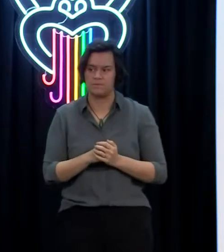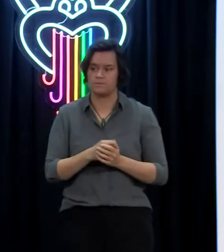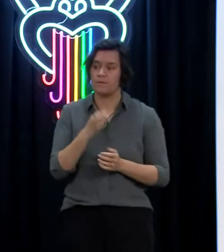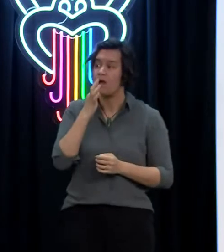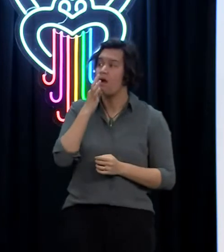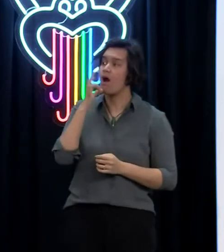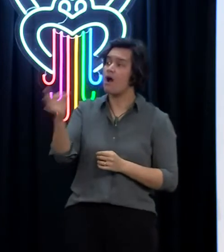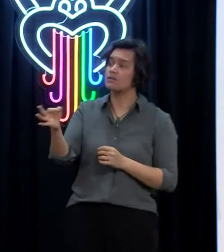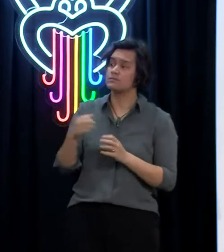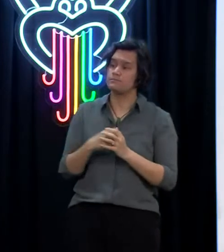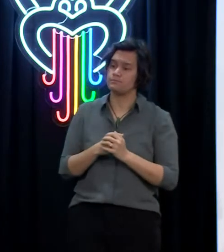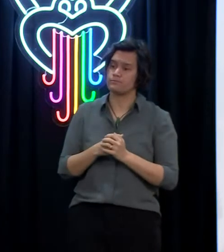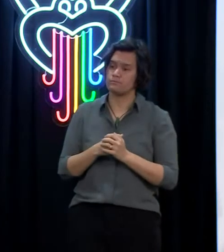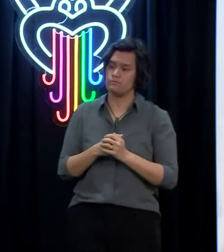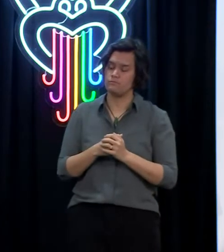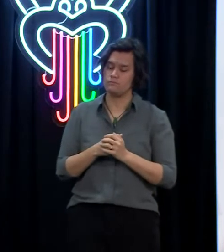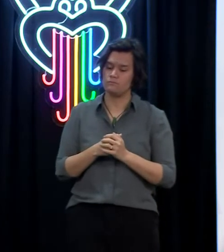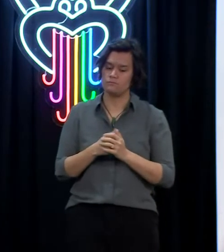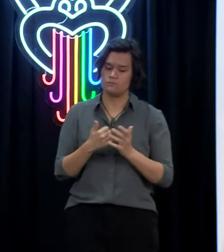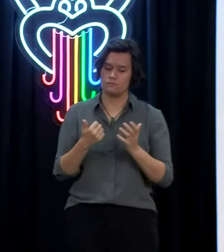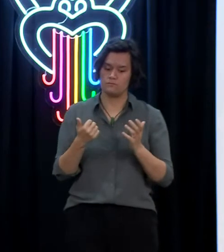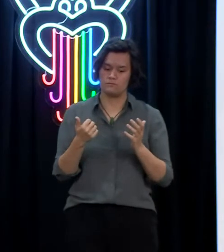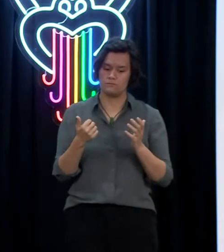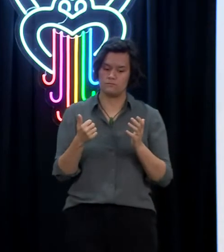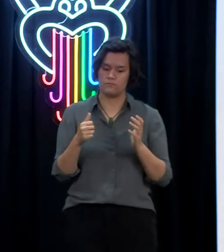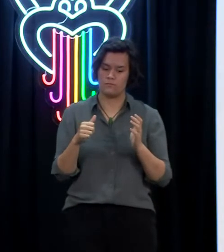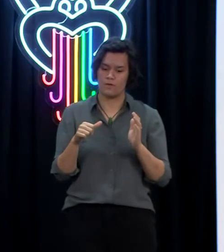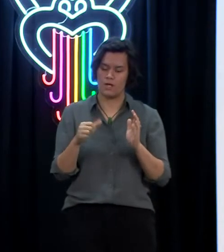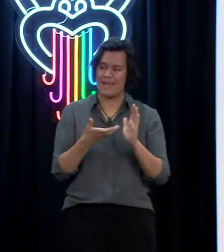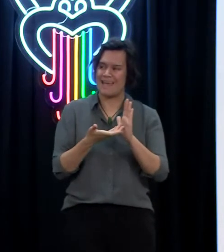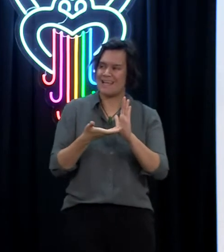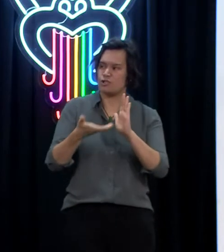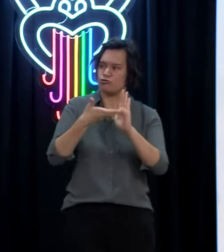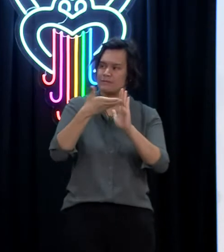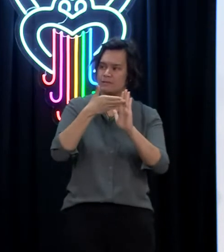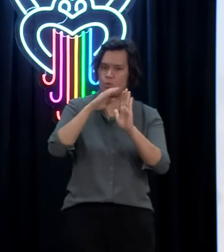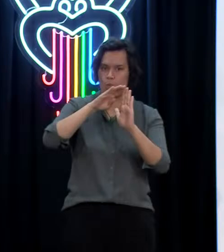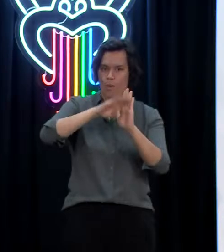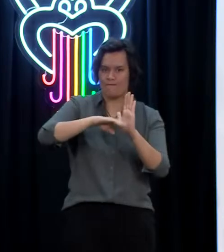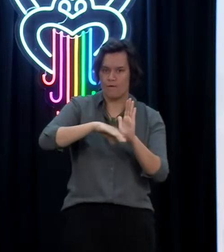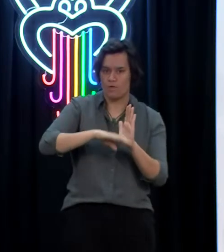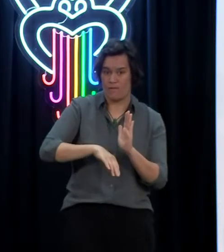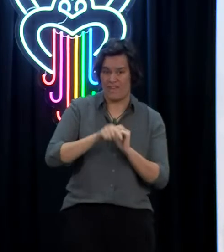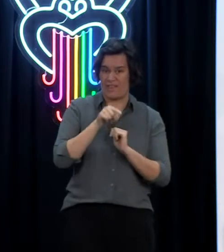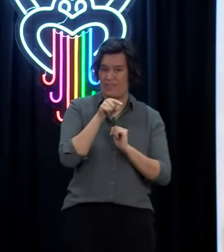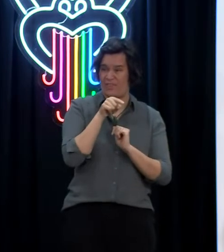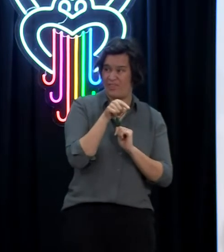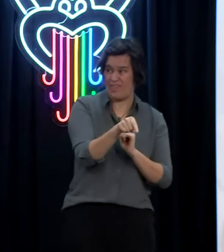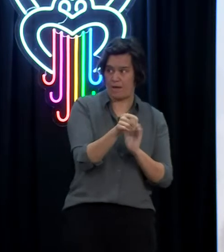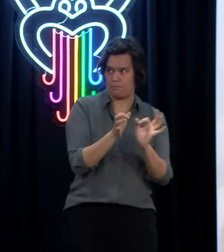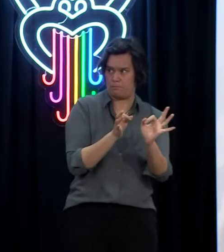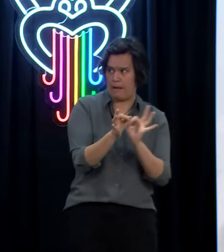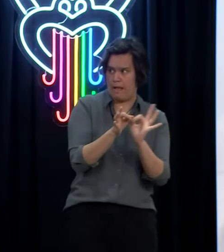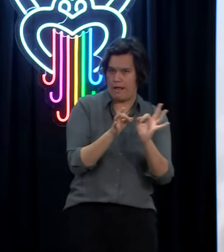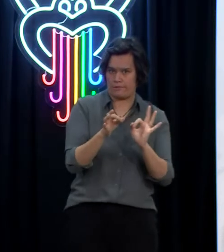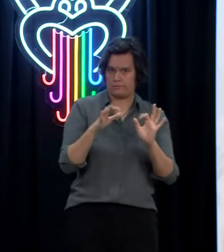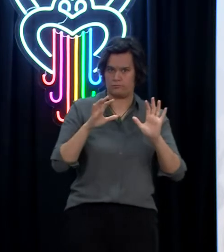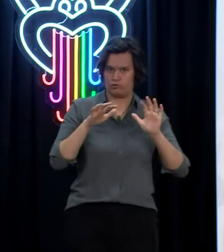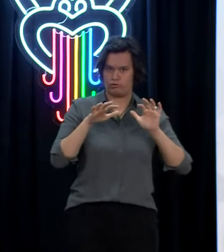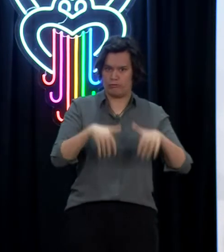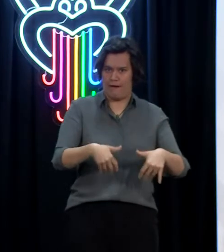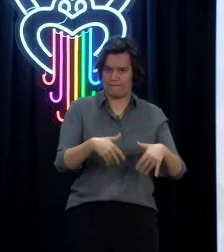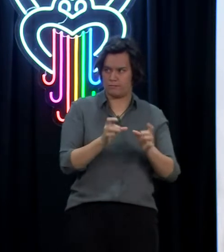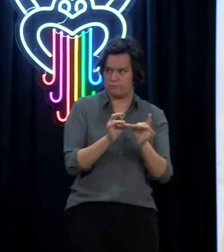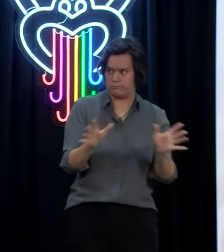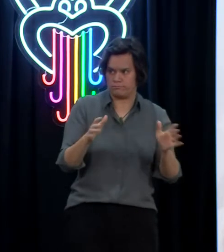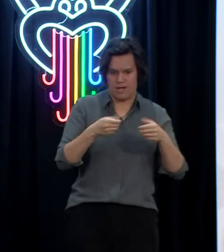when interest deductibility, when the draft of that will be released? Very, very soon. I don't have a specific date, but it's not far away at